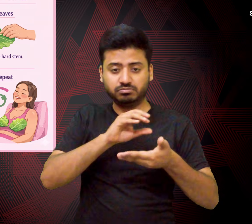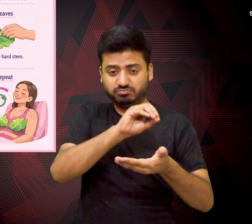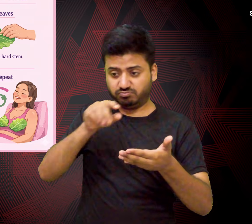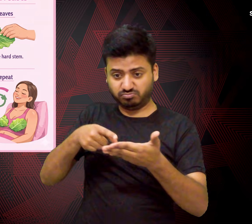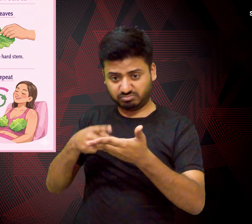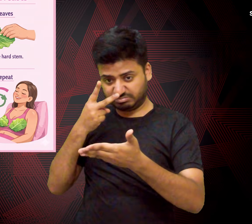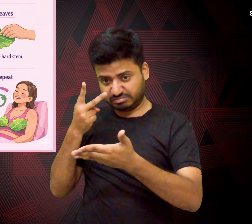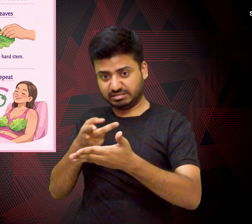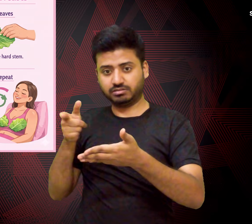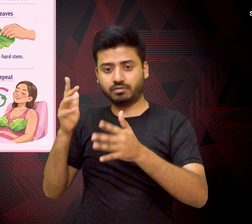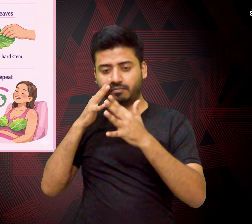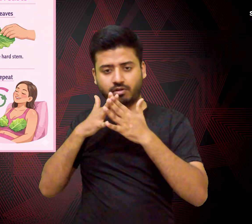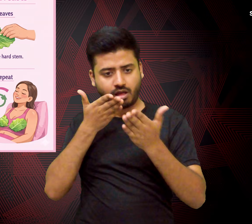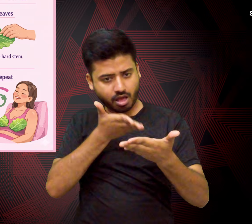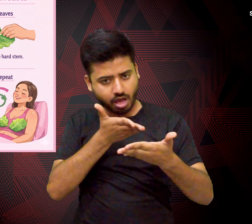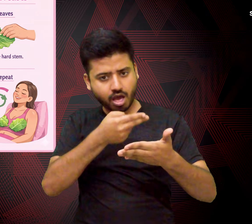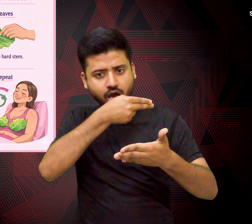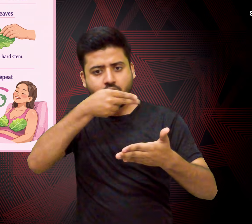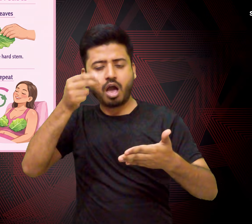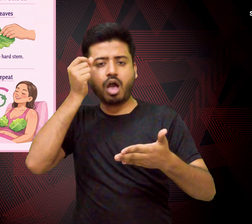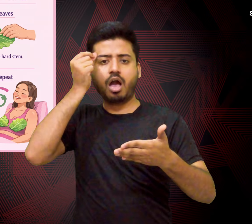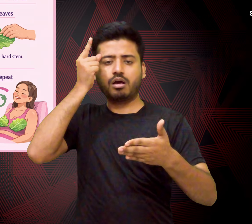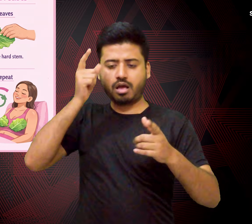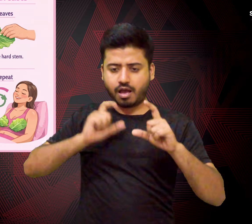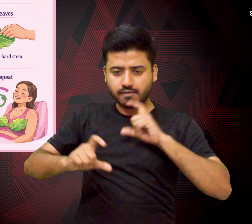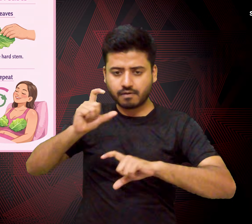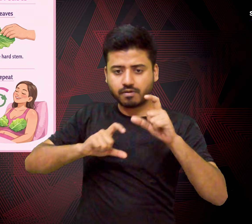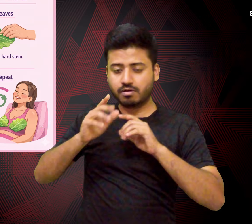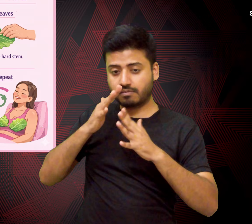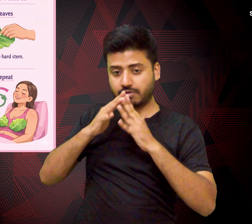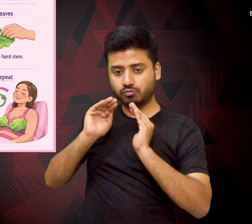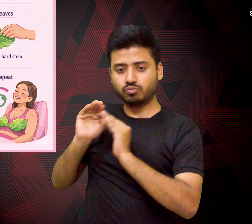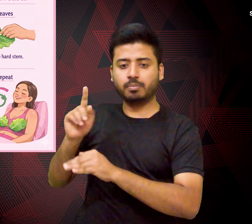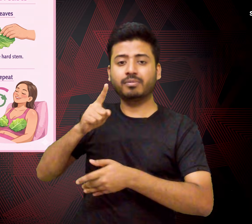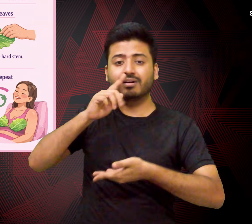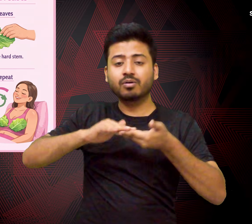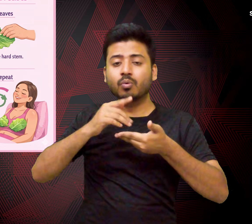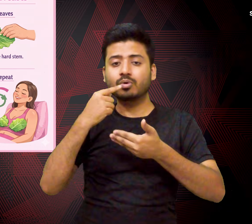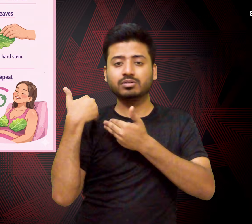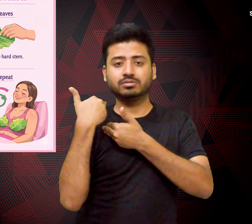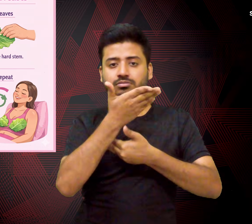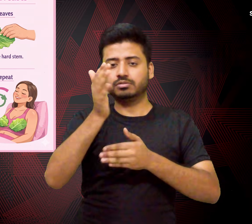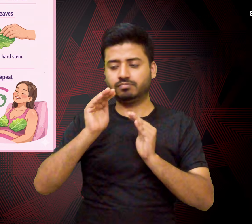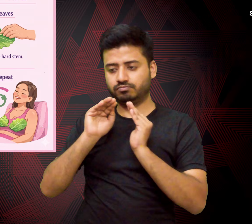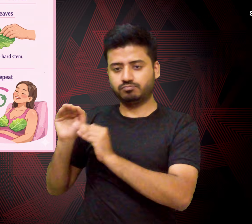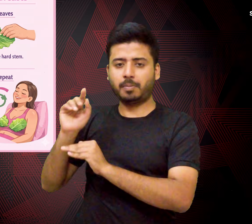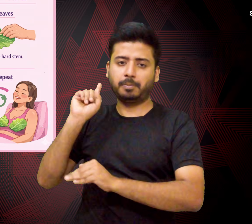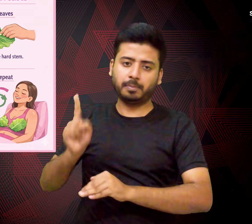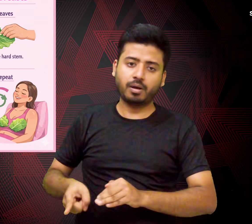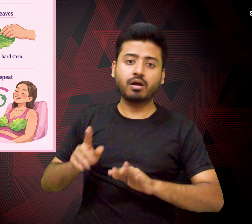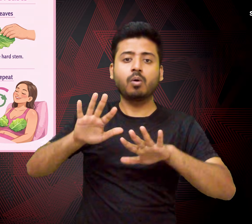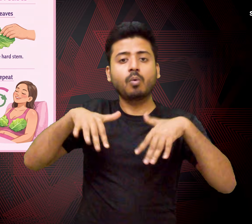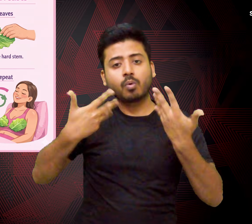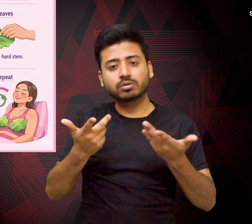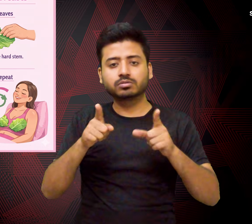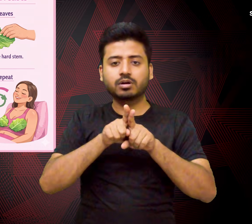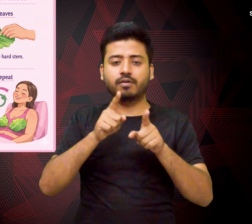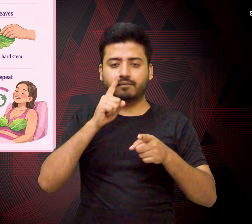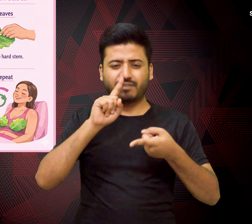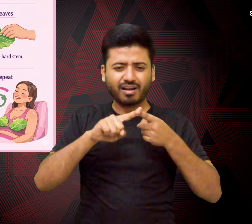for severe mastitis. Not for damaged skin. Avoid placing leaves directly on broken or cracked nipples. Science